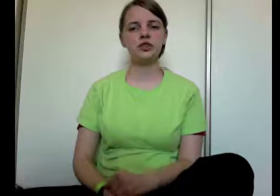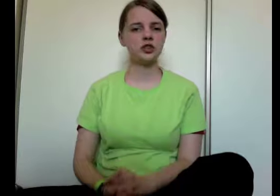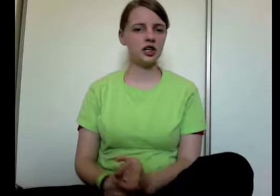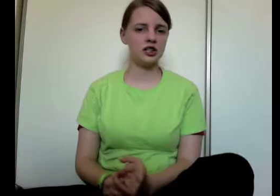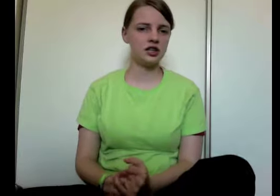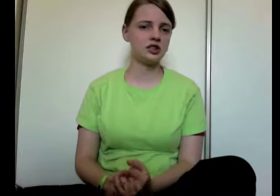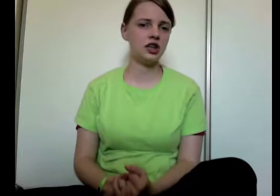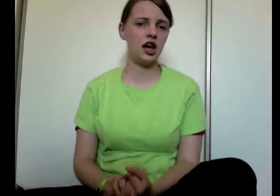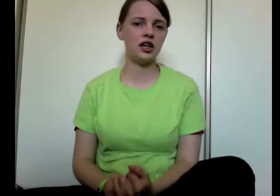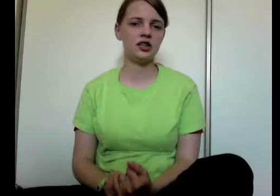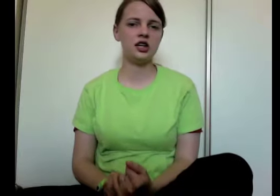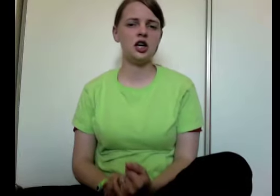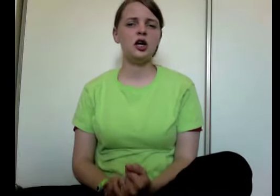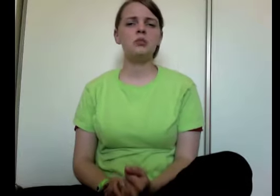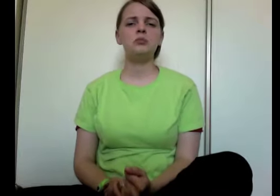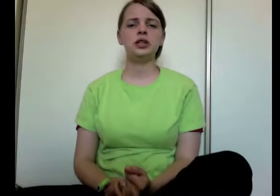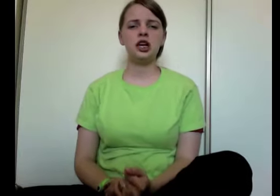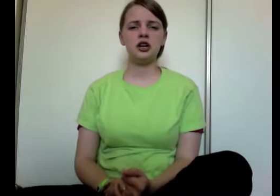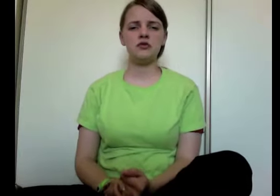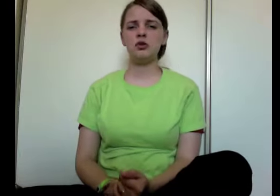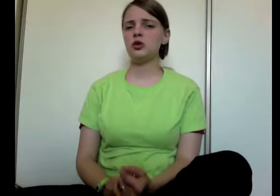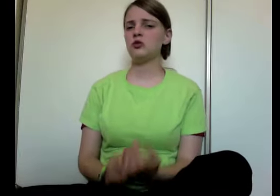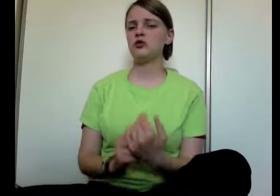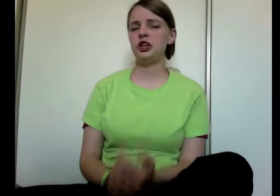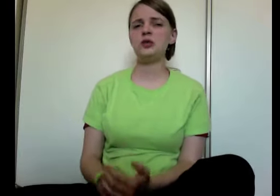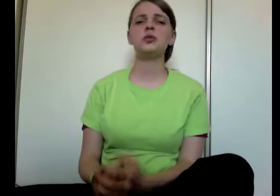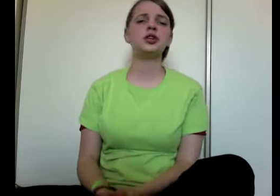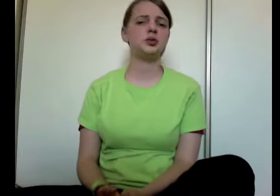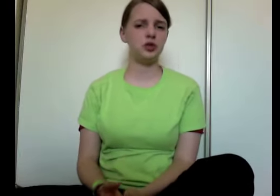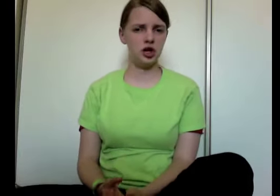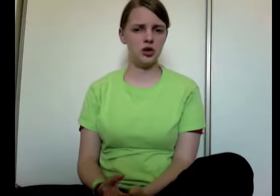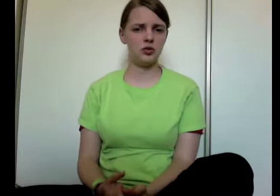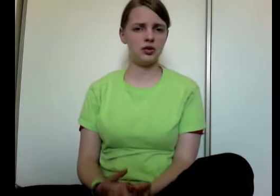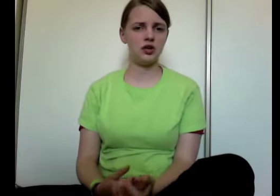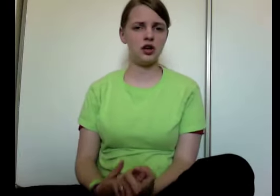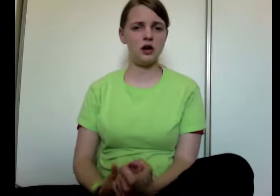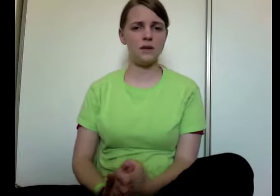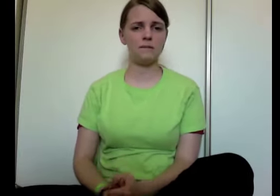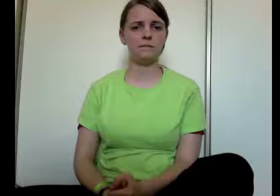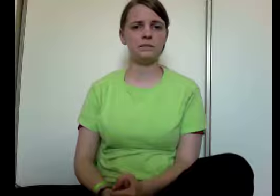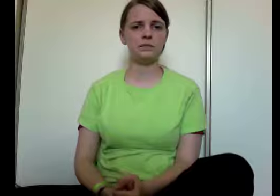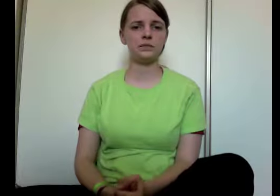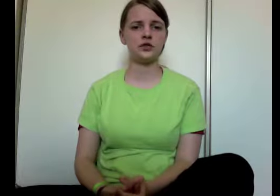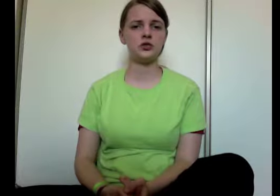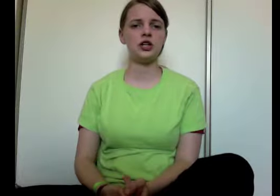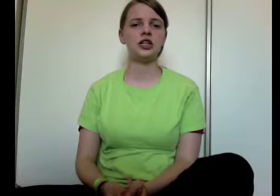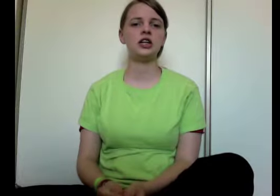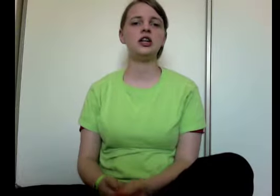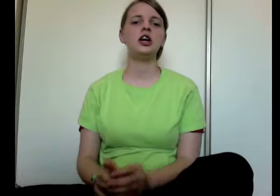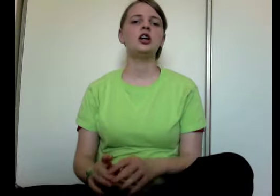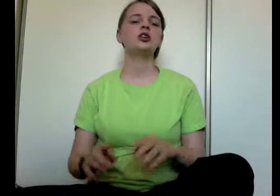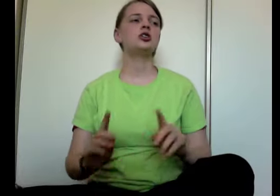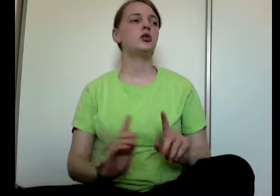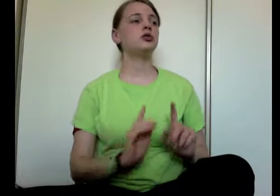Okay, next line. Be careful, little feet, where you go. So I did go